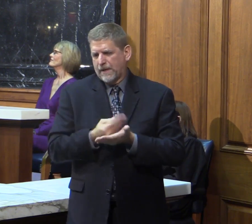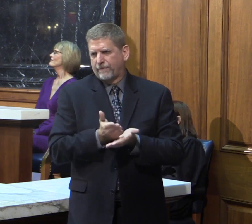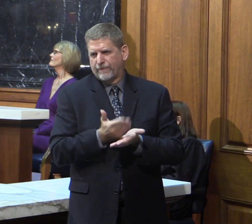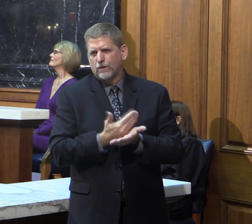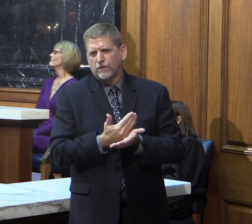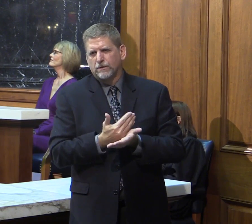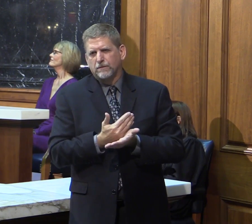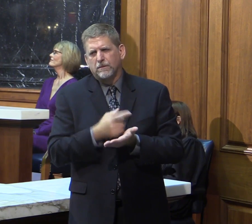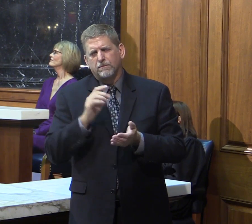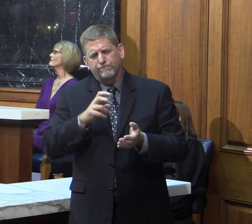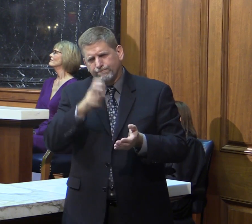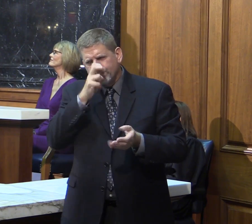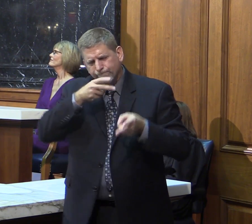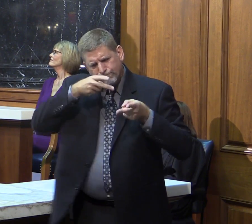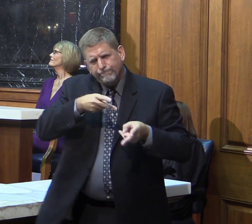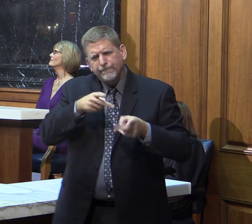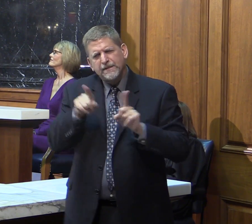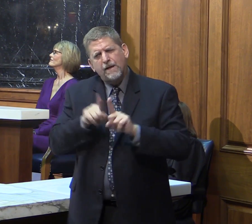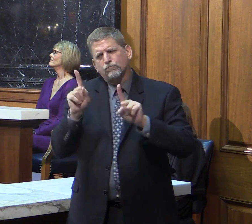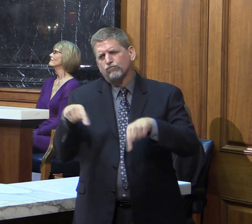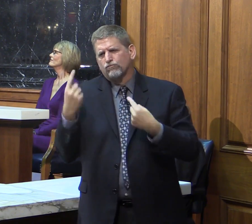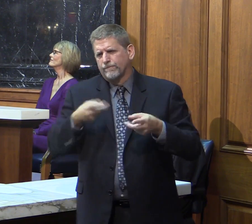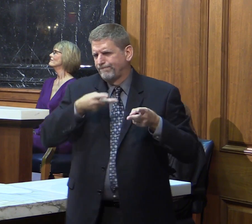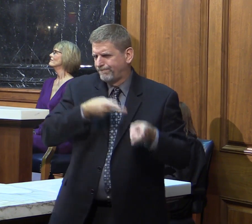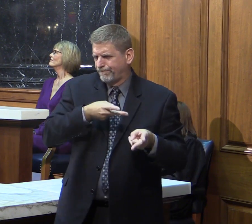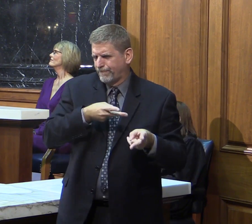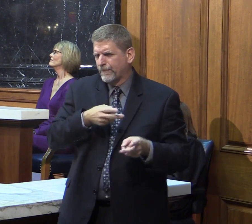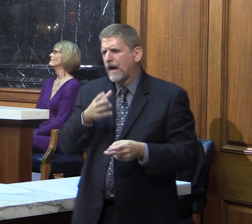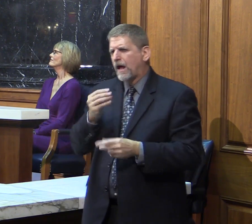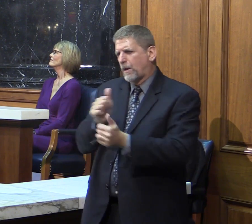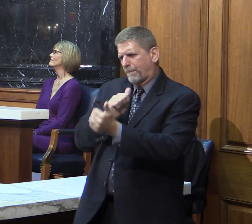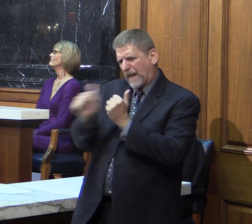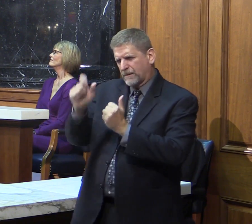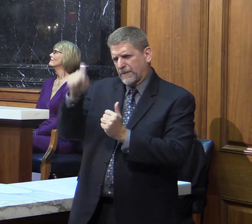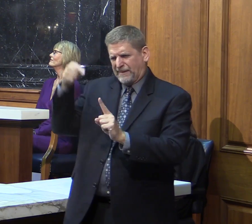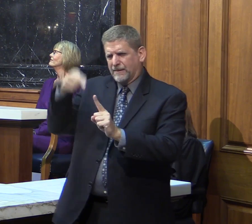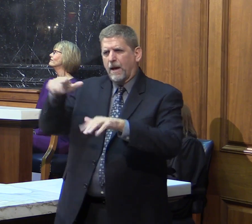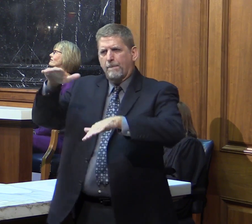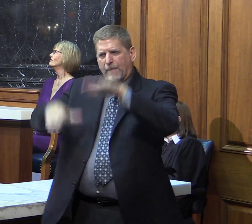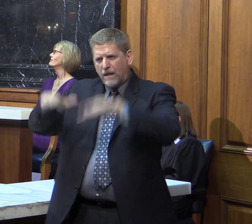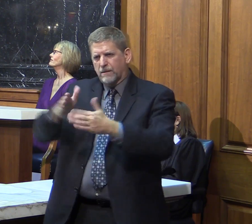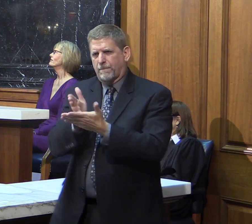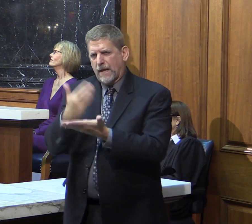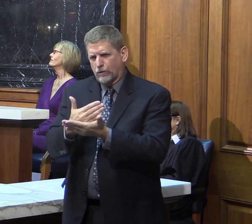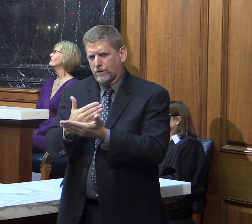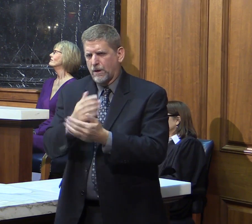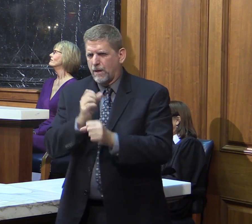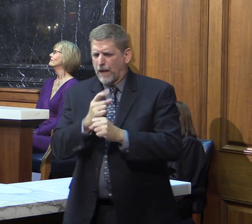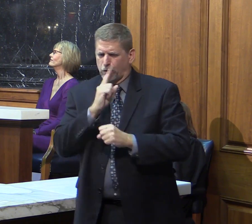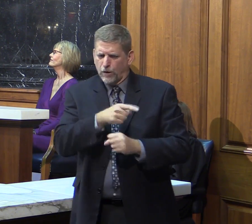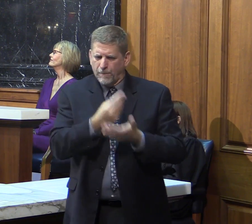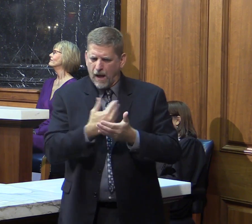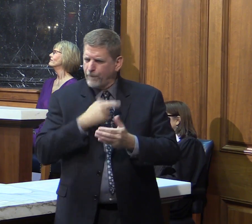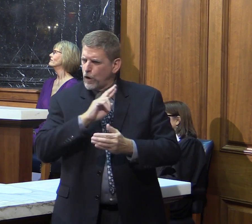That means passing another honestly balanced budget and maintaining the rainy day funds at a prudent level with no gimmicks, spending